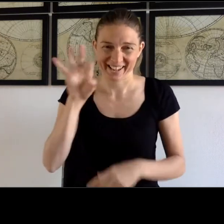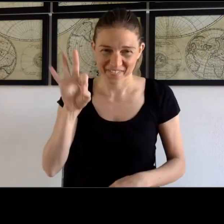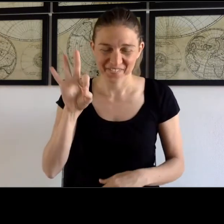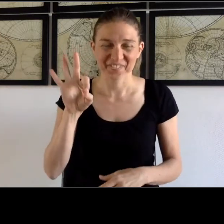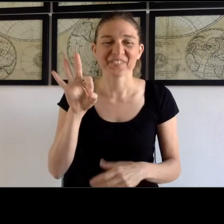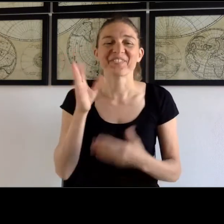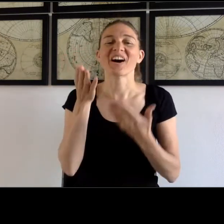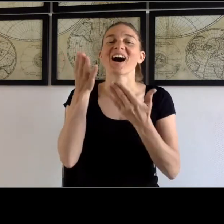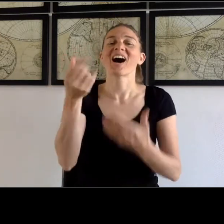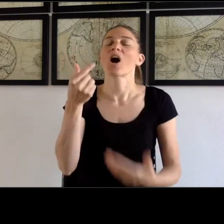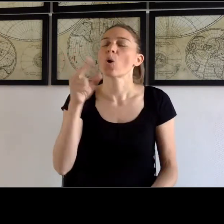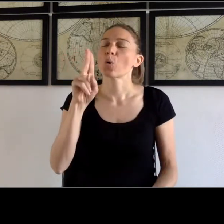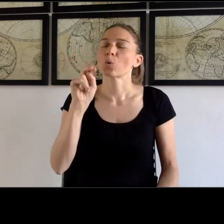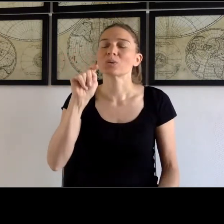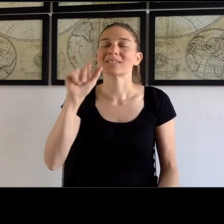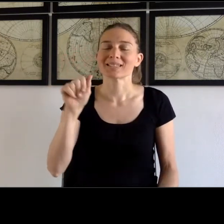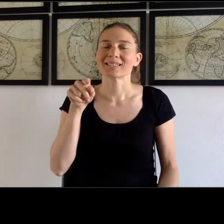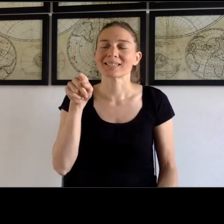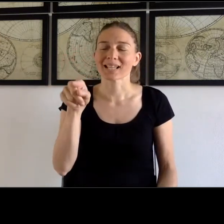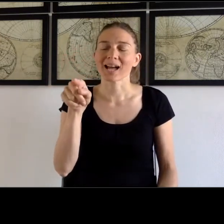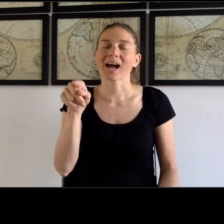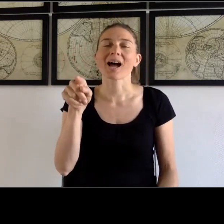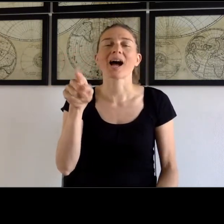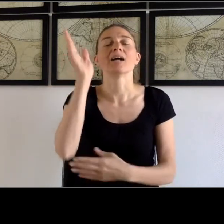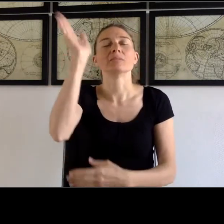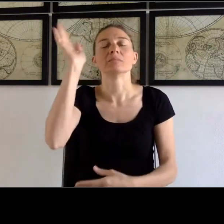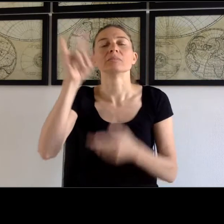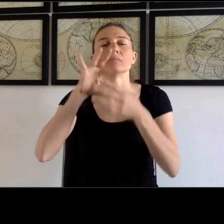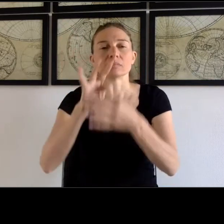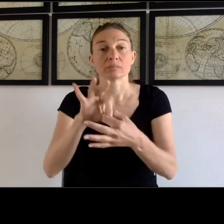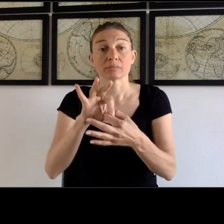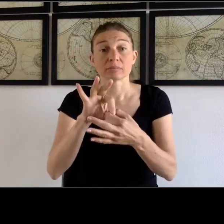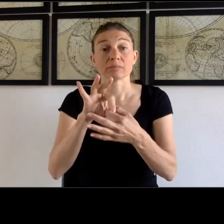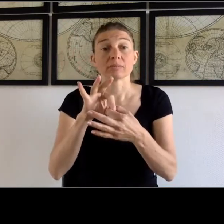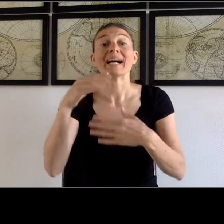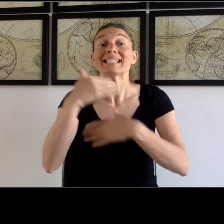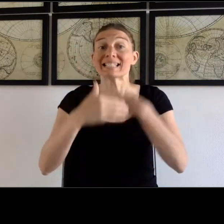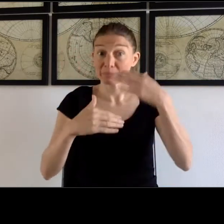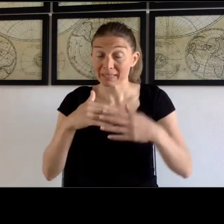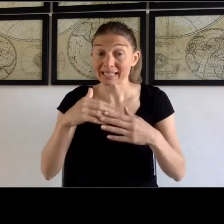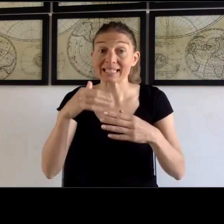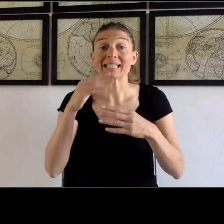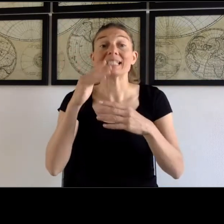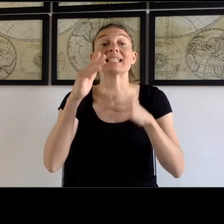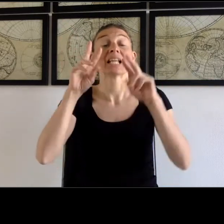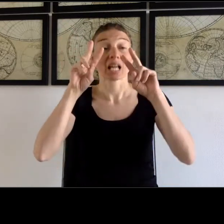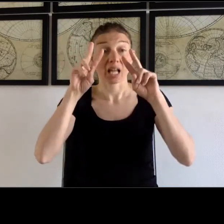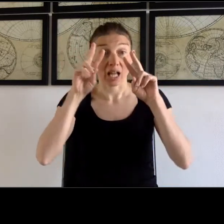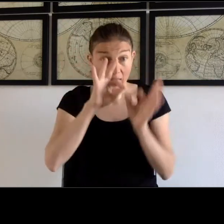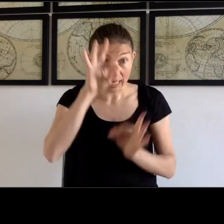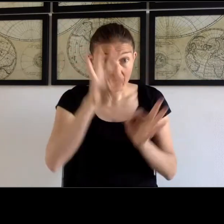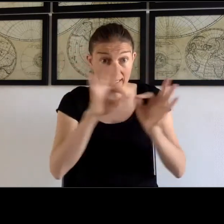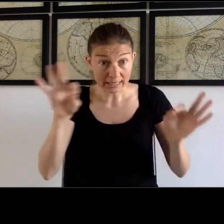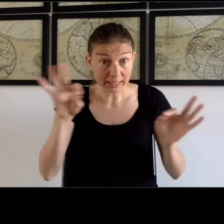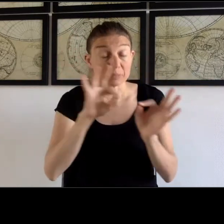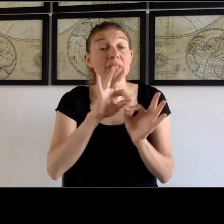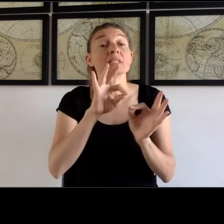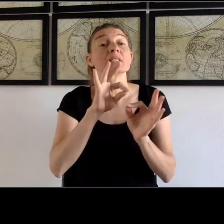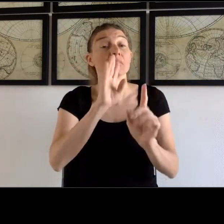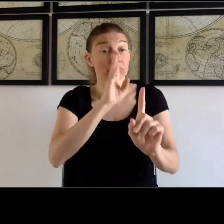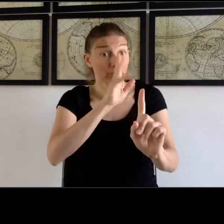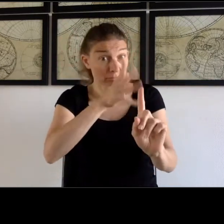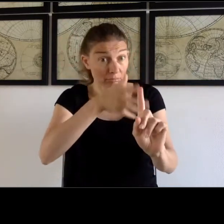will be talking about disability assessment, but with more of a focus on some of the things that don't